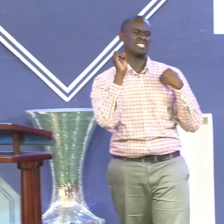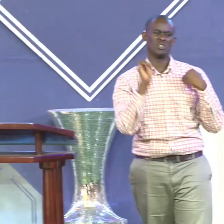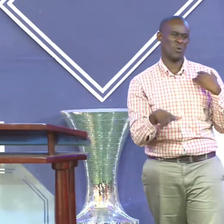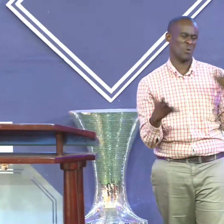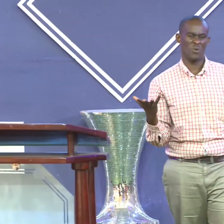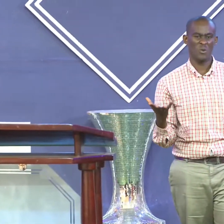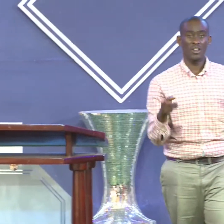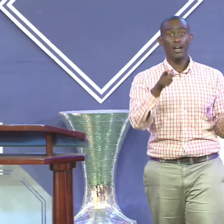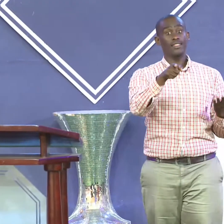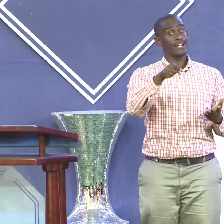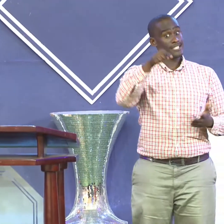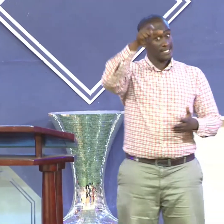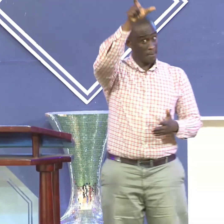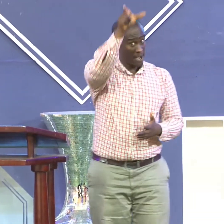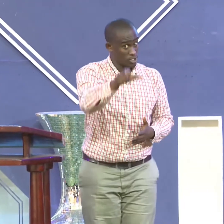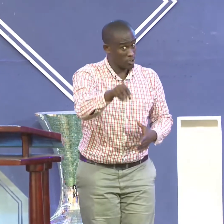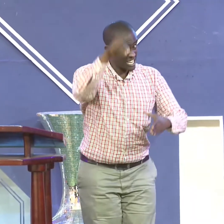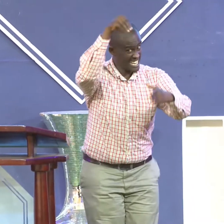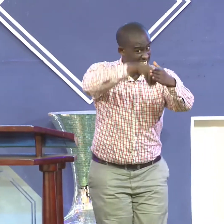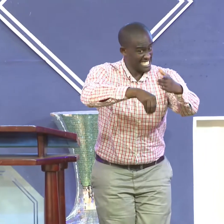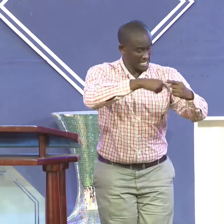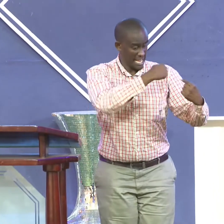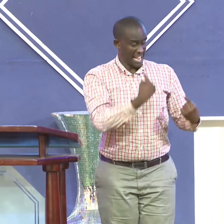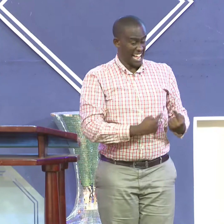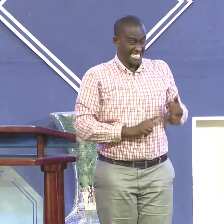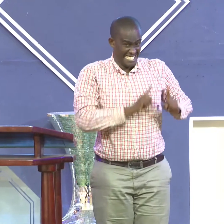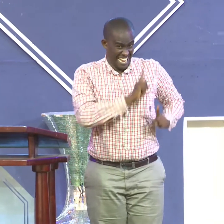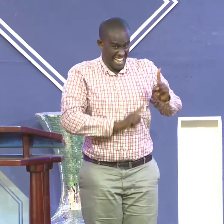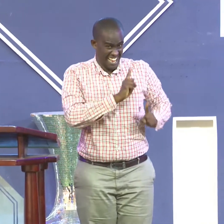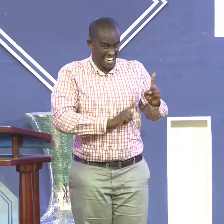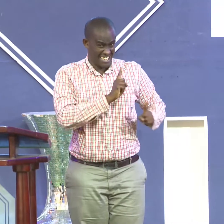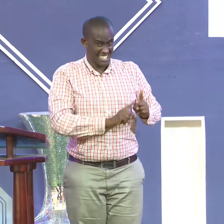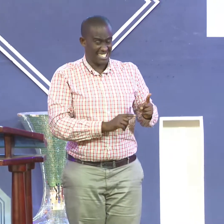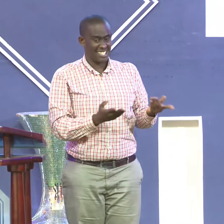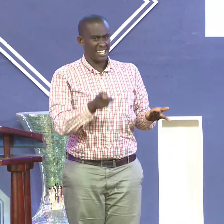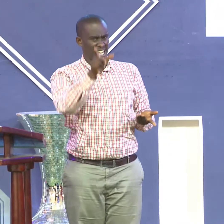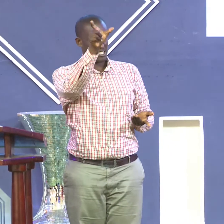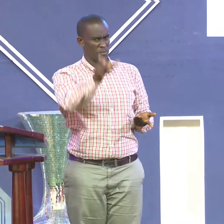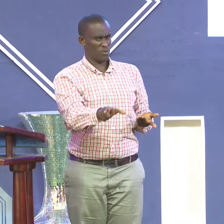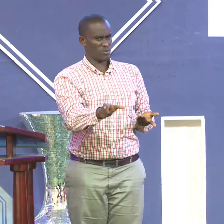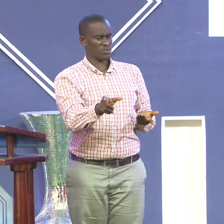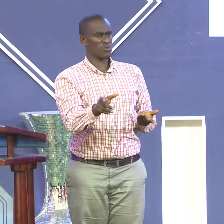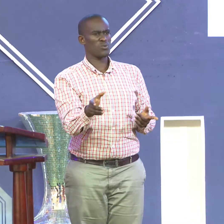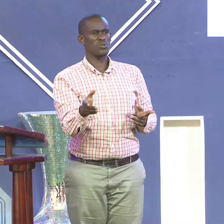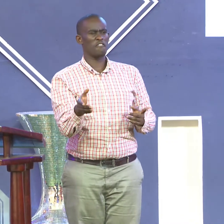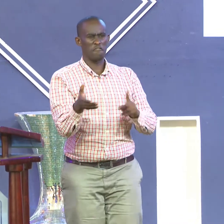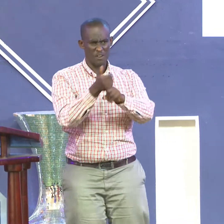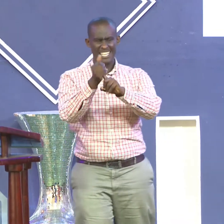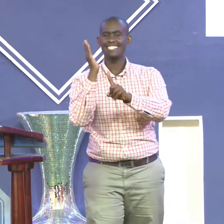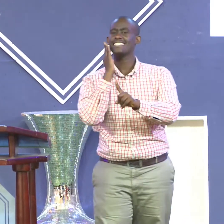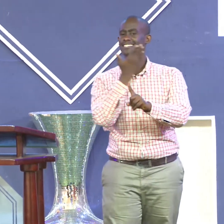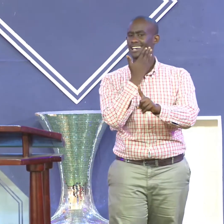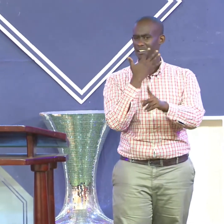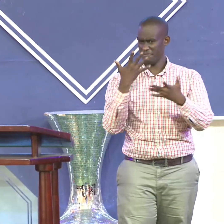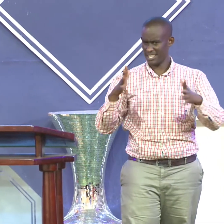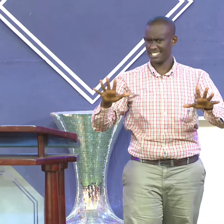the job I want? Is because of the desire in you. When you just need